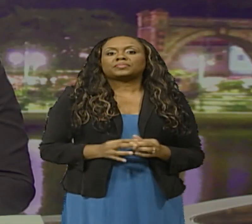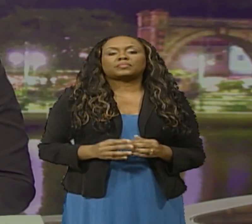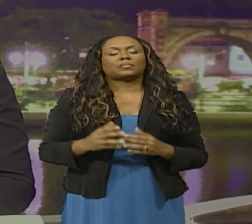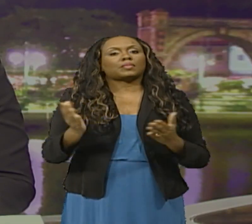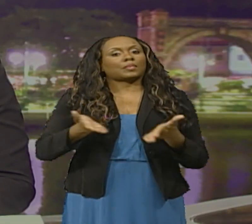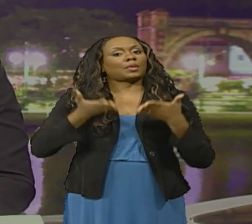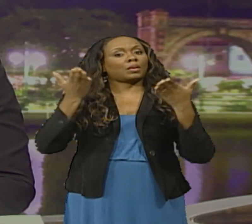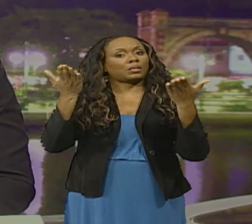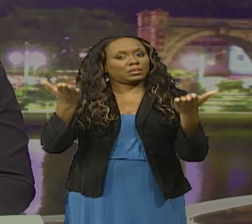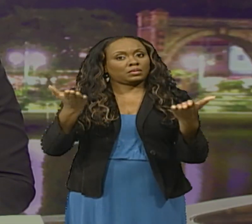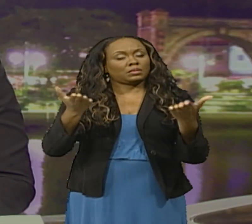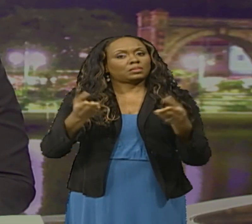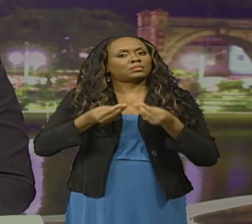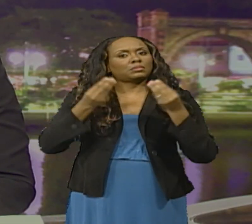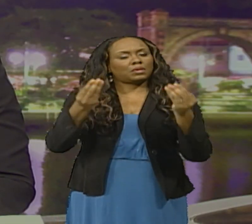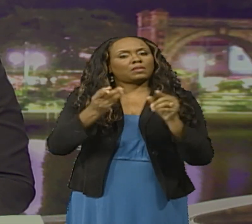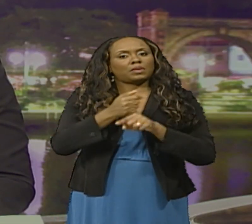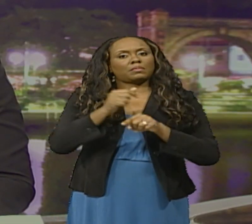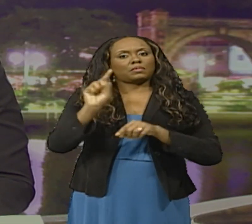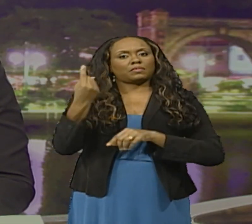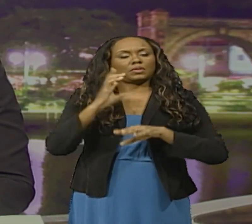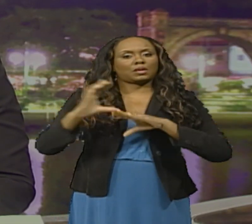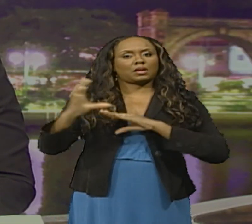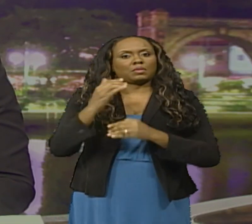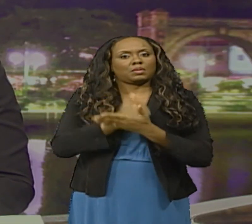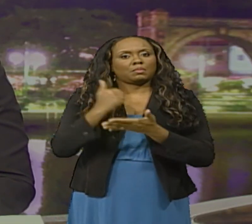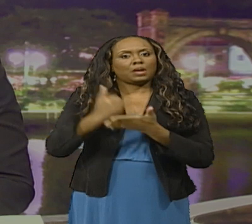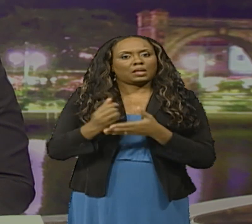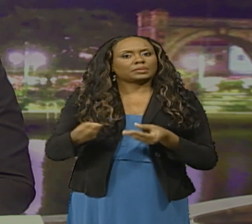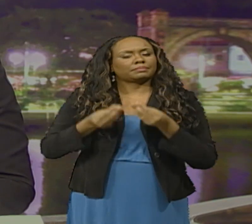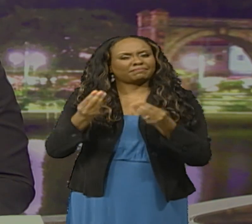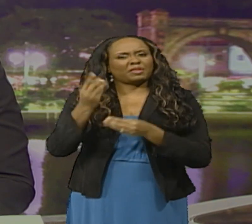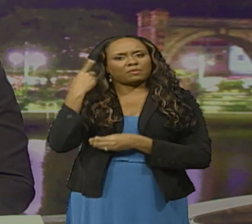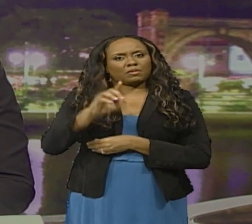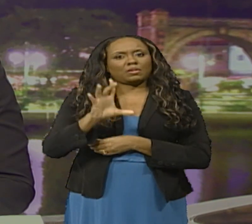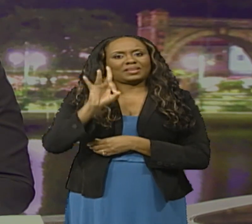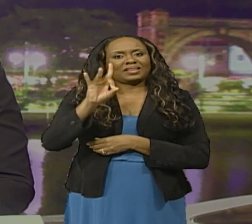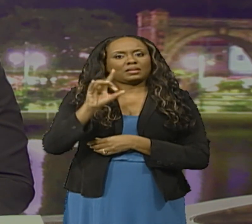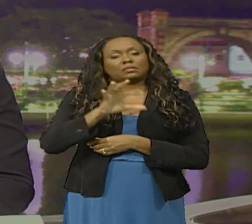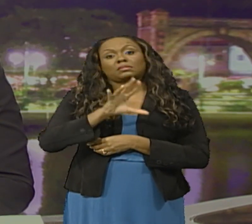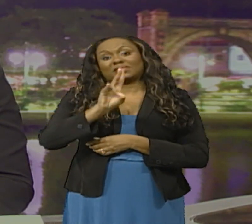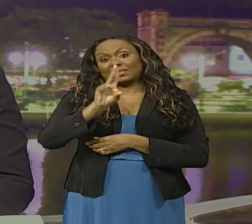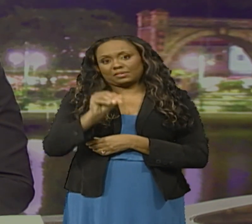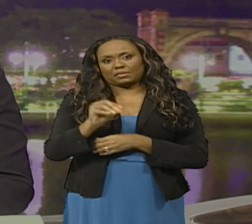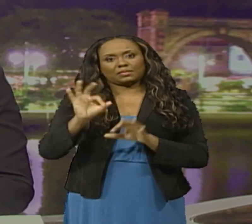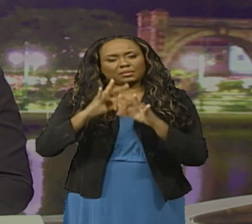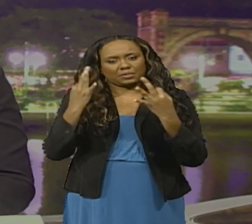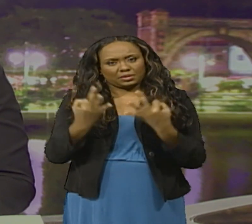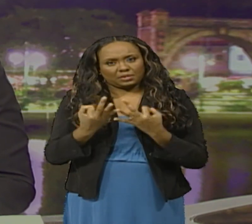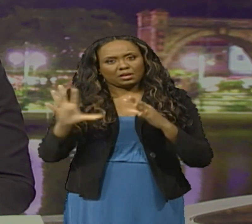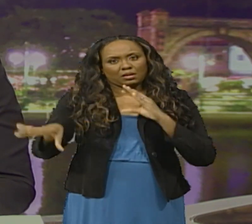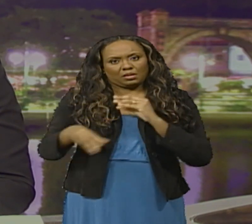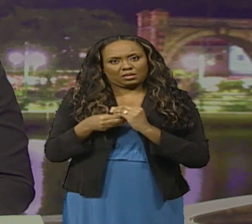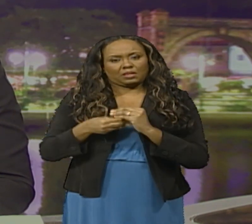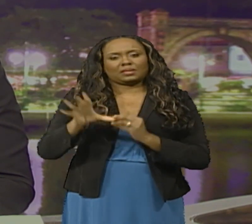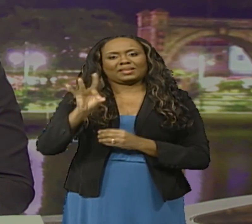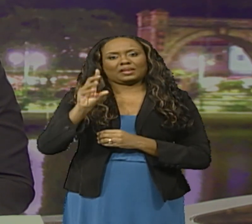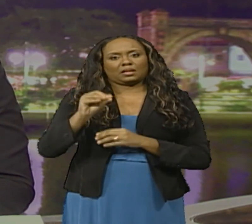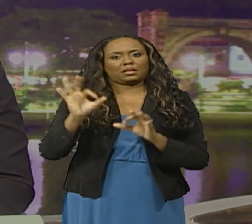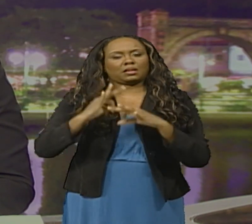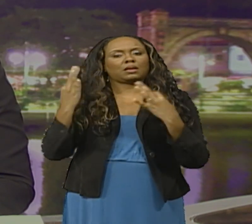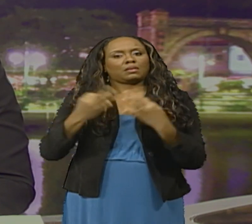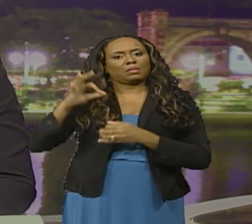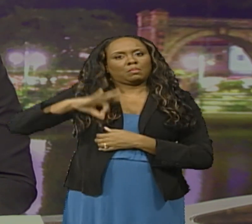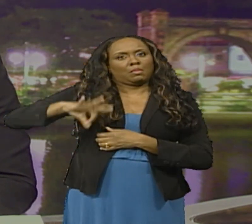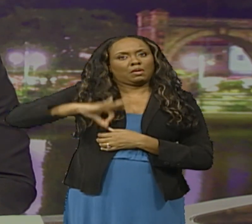at the Salvation Army's Reed Street Bridgetown headquarters. 80 families have benefited through the organization's 2018